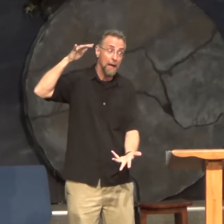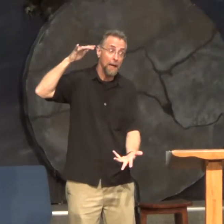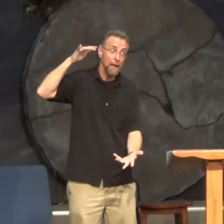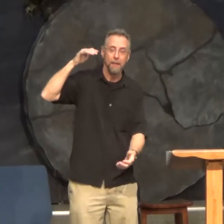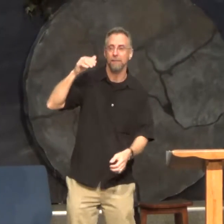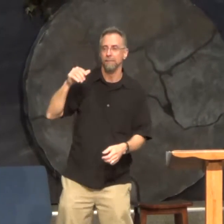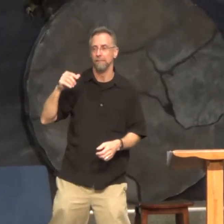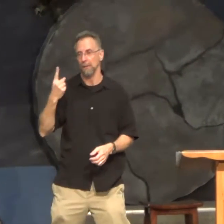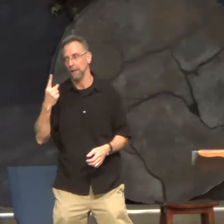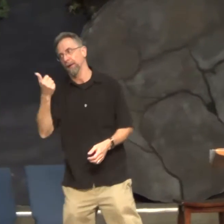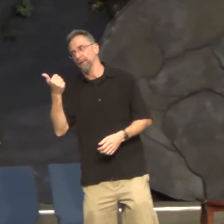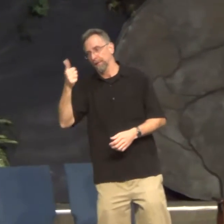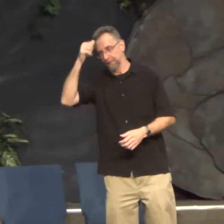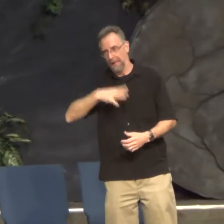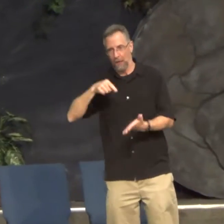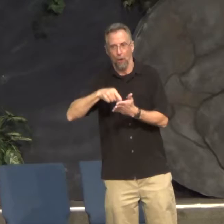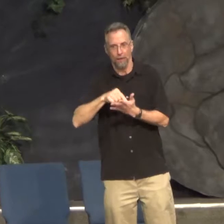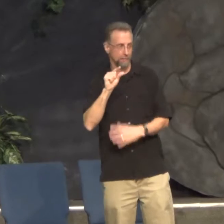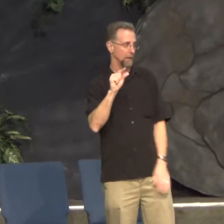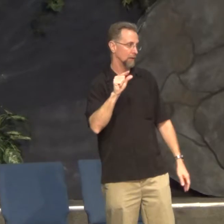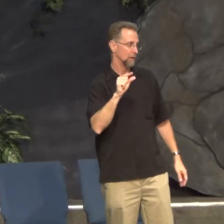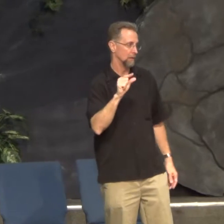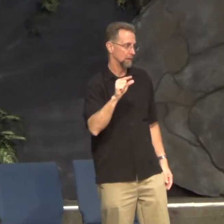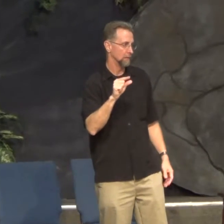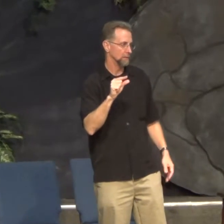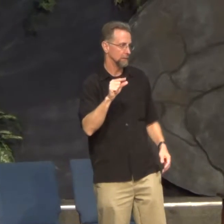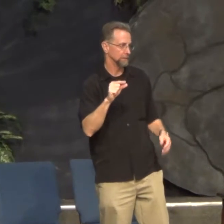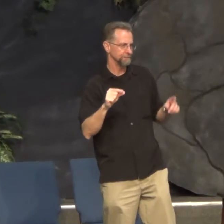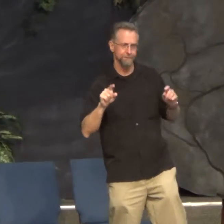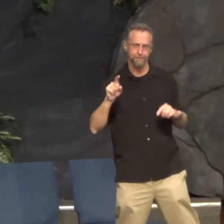He owed him a great deal of money. And another one owed him a little.